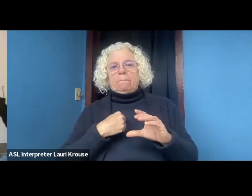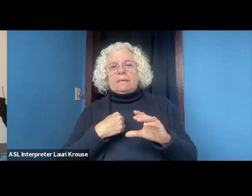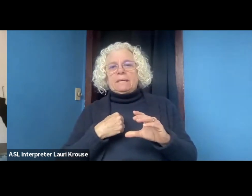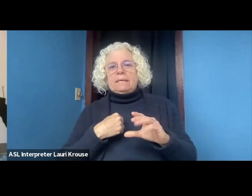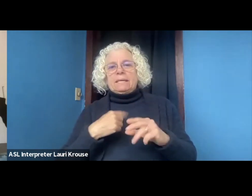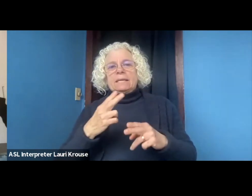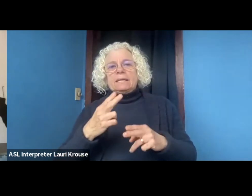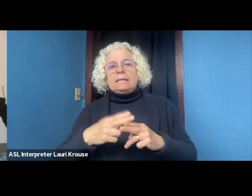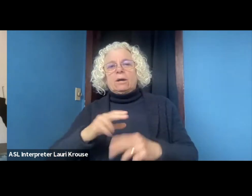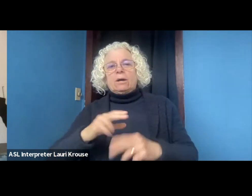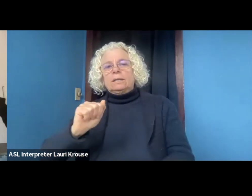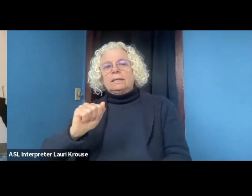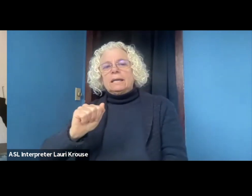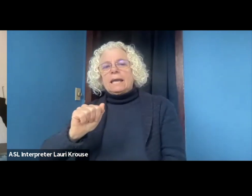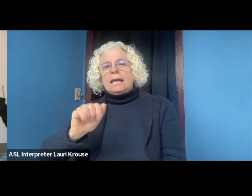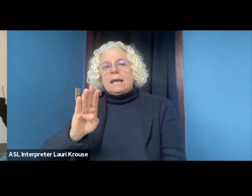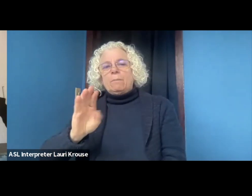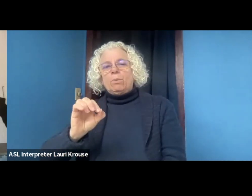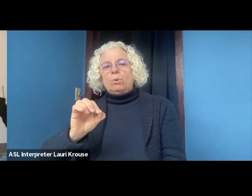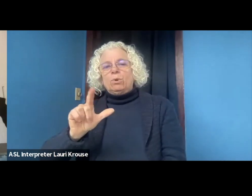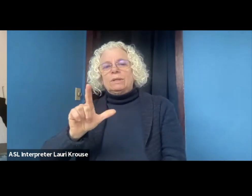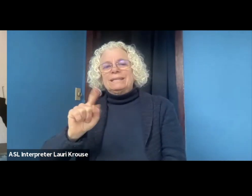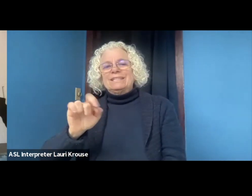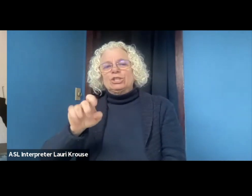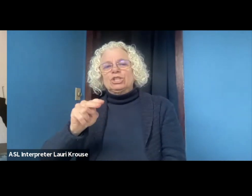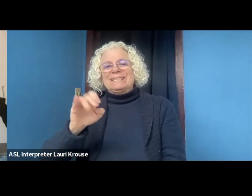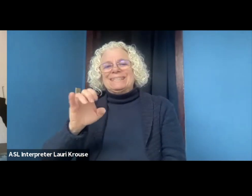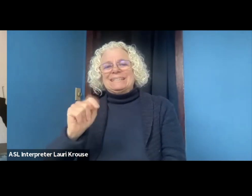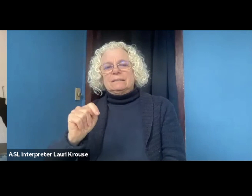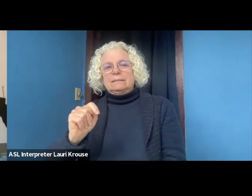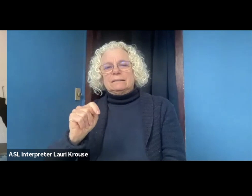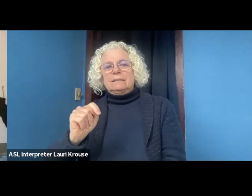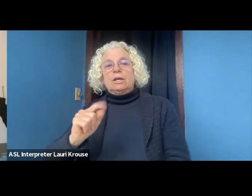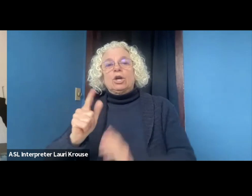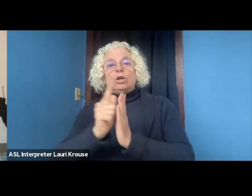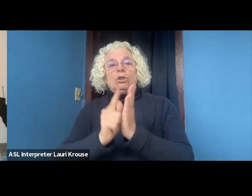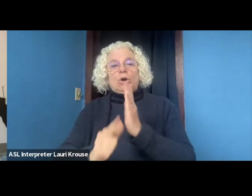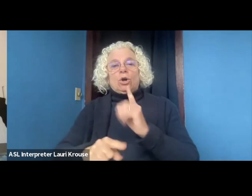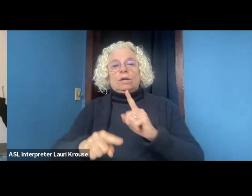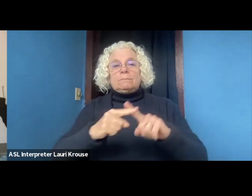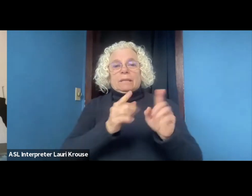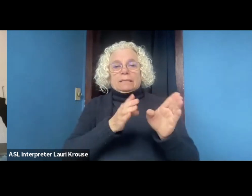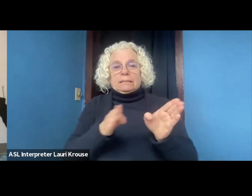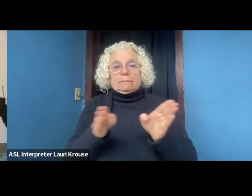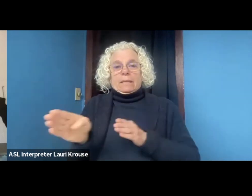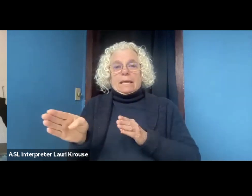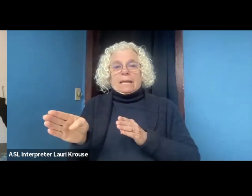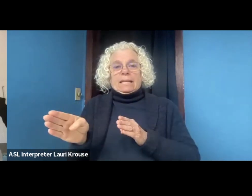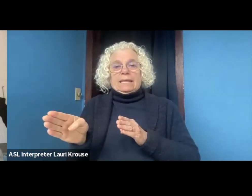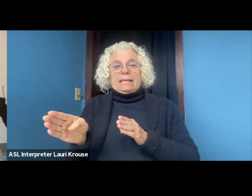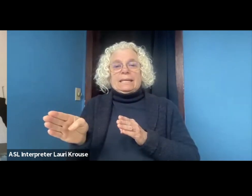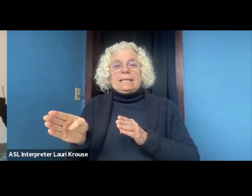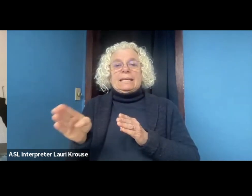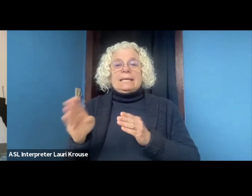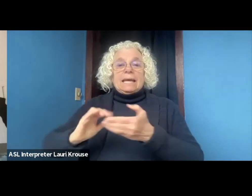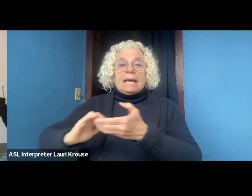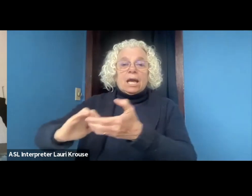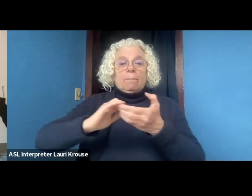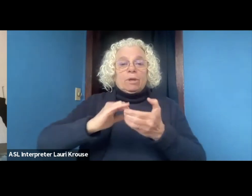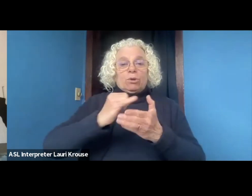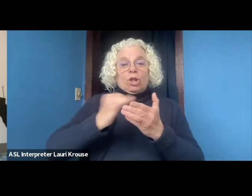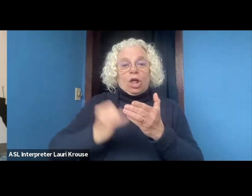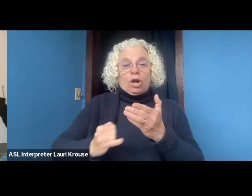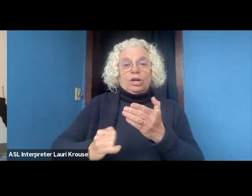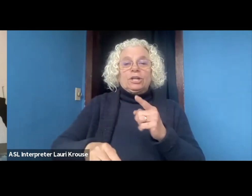called Abolitionist Lesson Planning, Communal Art Making, and New Breaths. So I really hope to see you all again today at